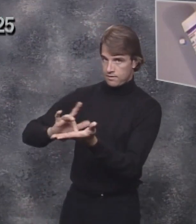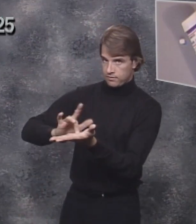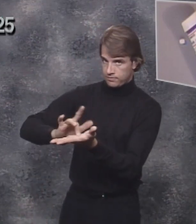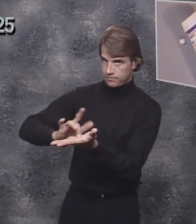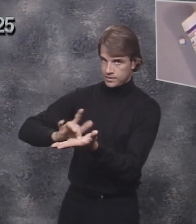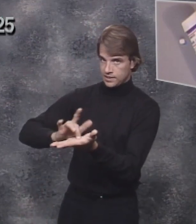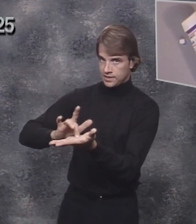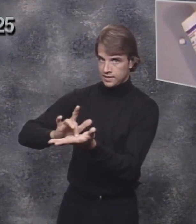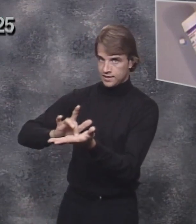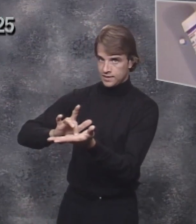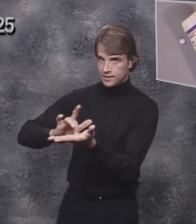Medicine.